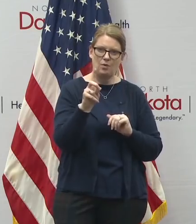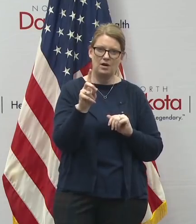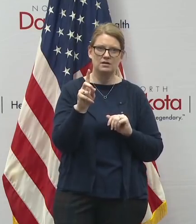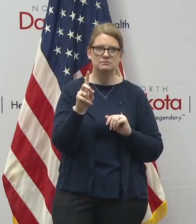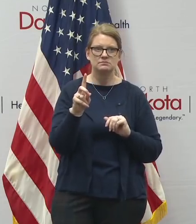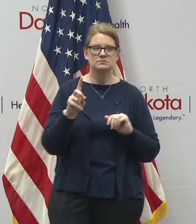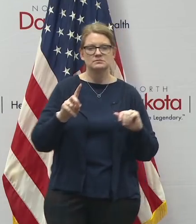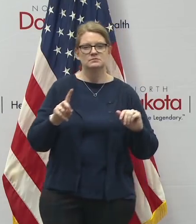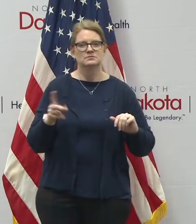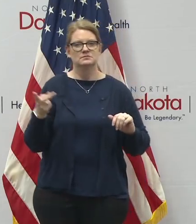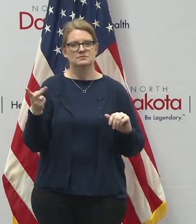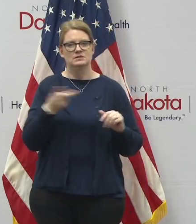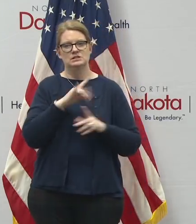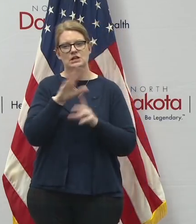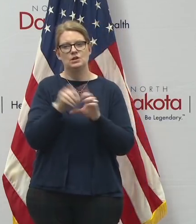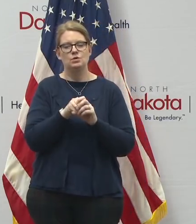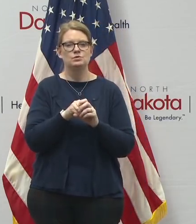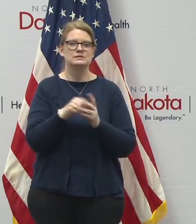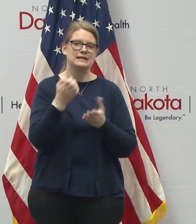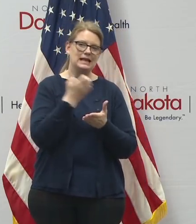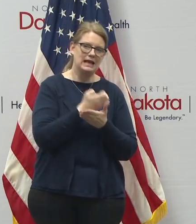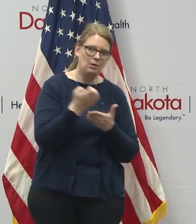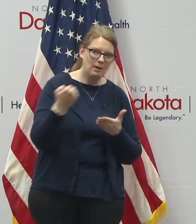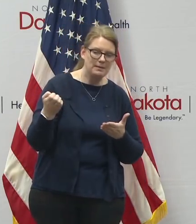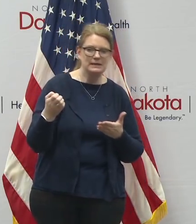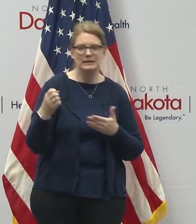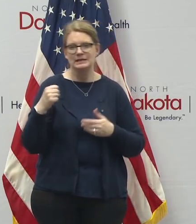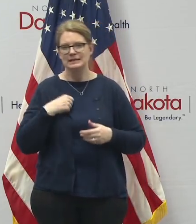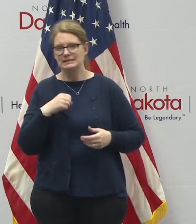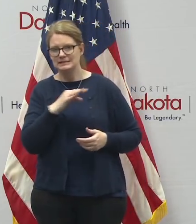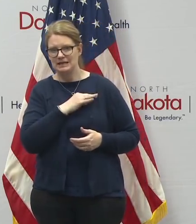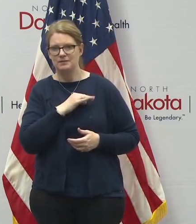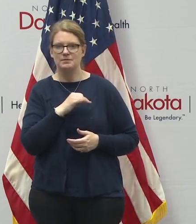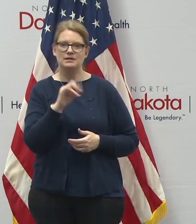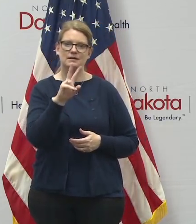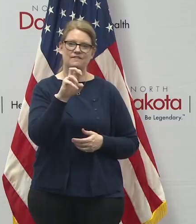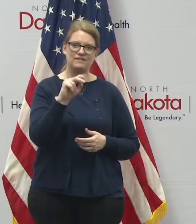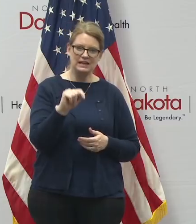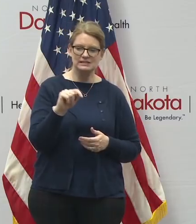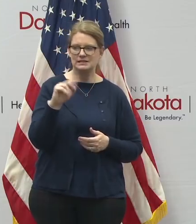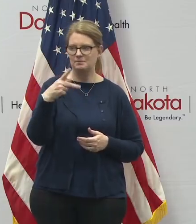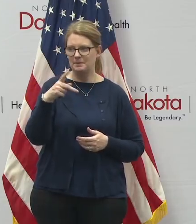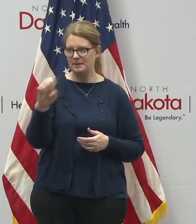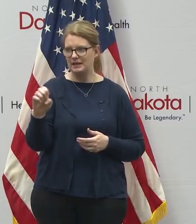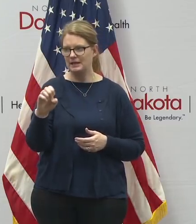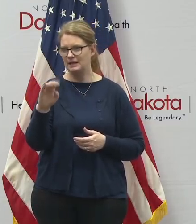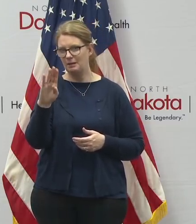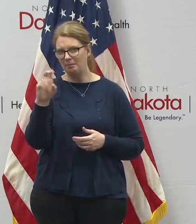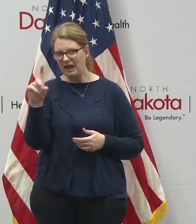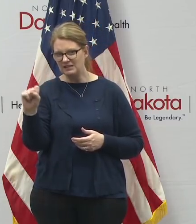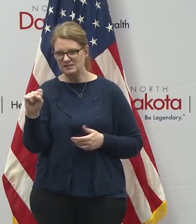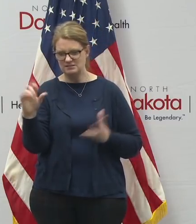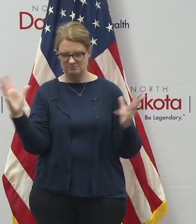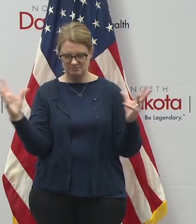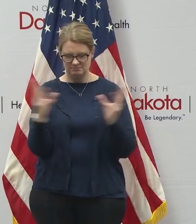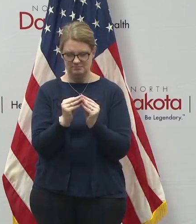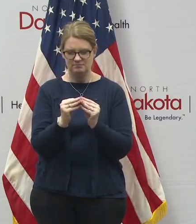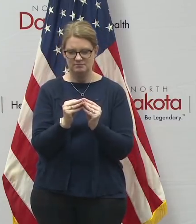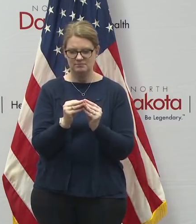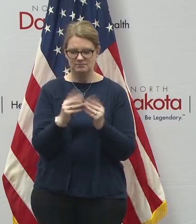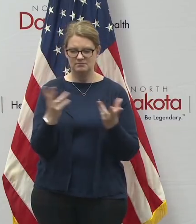includes equipment and staffing, and equipment includes ventilators and PPE and beds, all those things. And so we're going to make